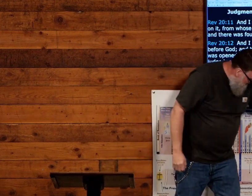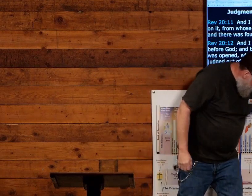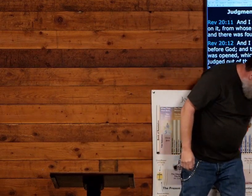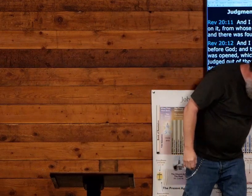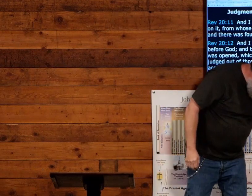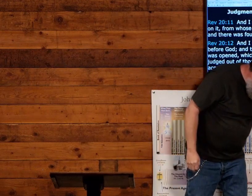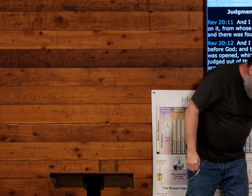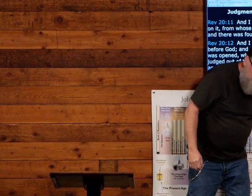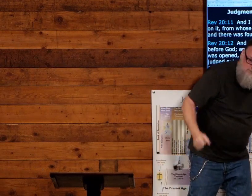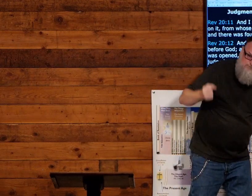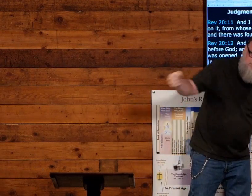He's bound for 1,000 years.